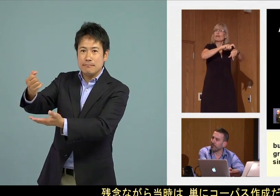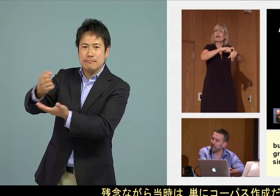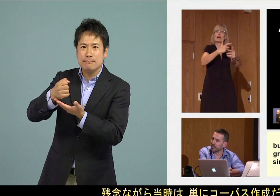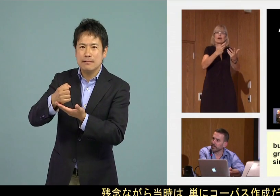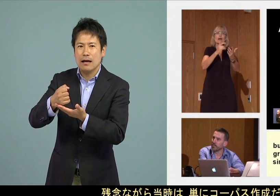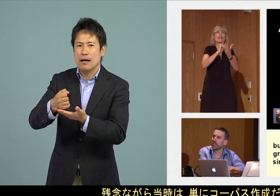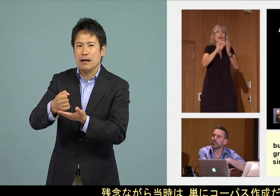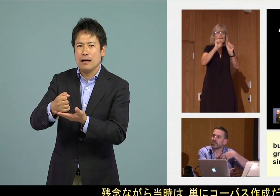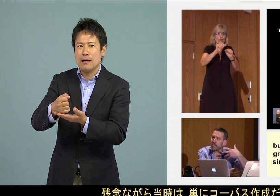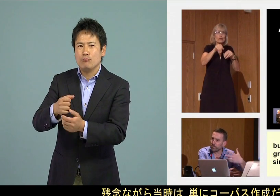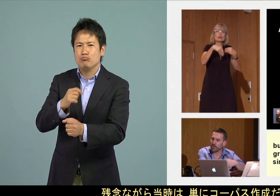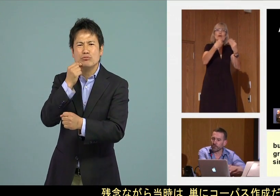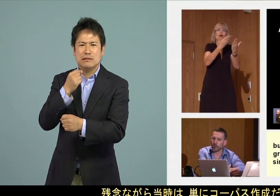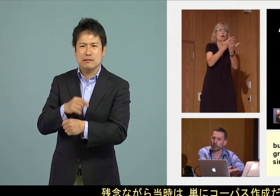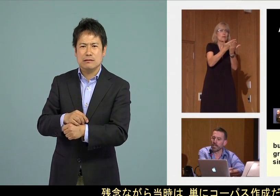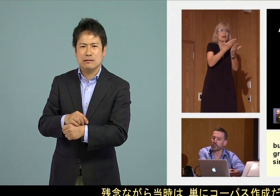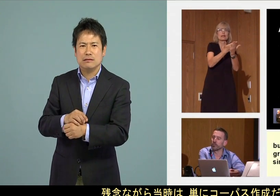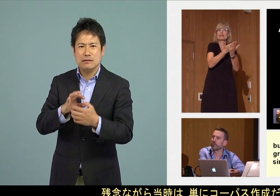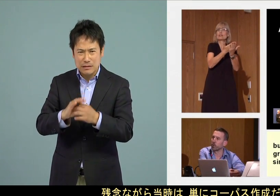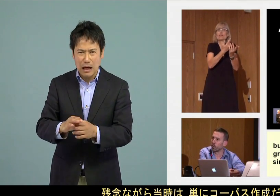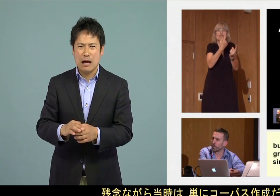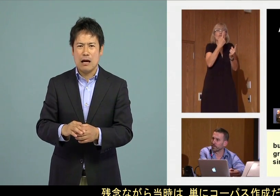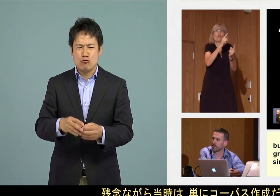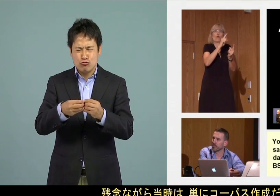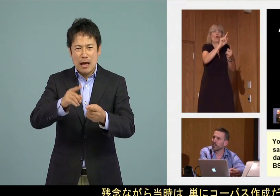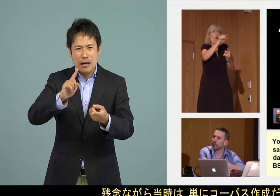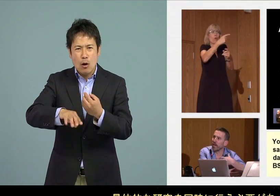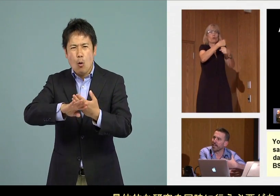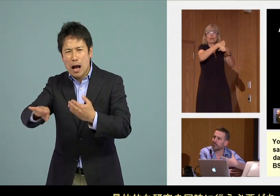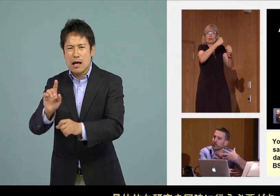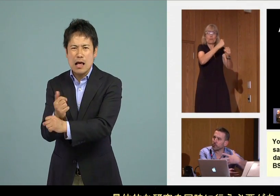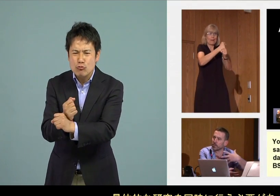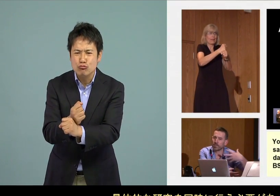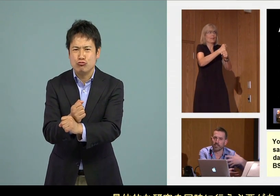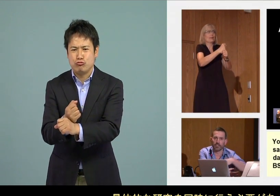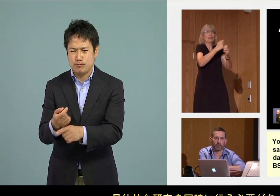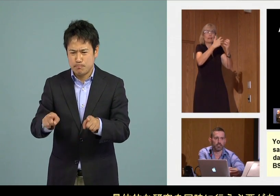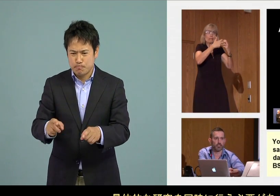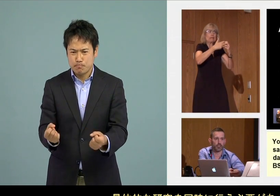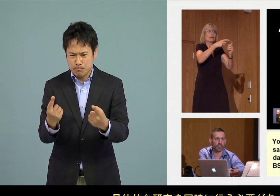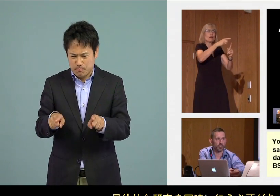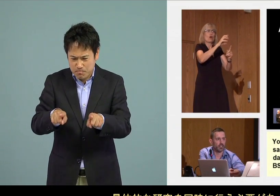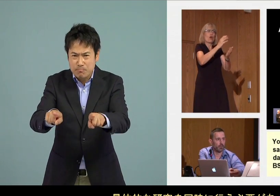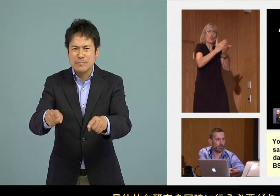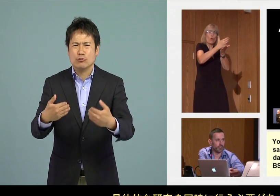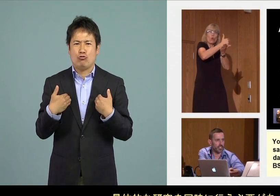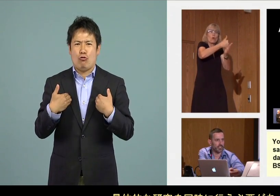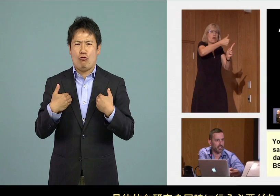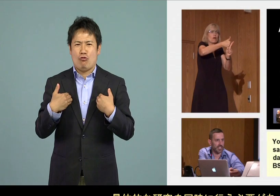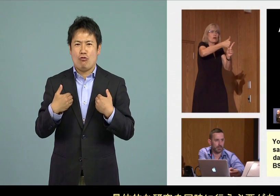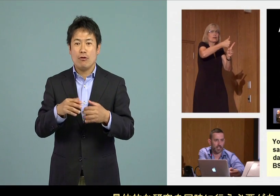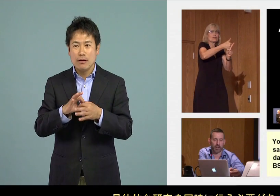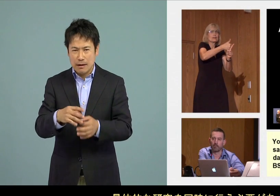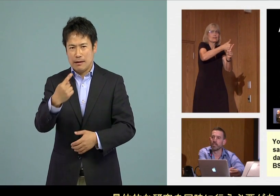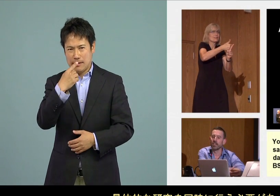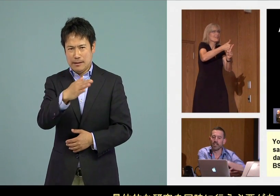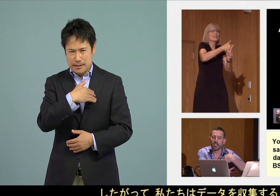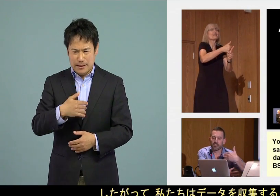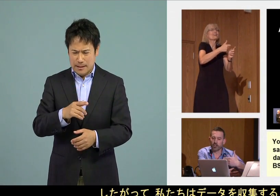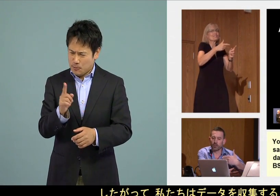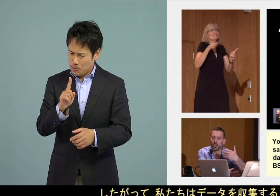provide funding simply for the creation of a corpus. You had to do specific research projects at the same